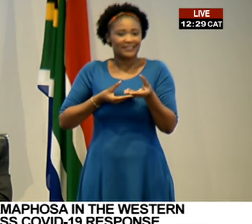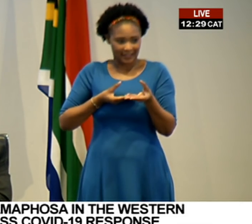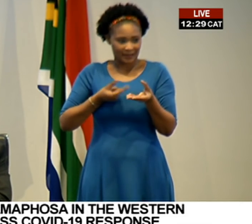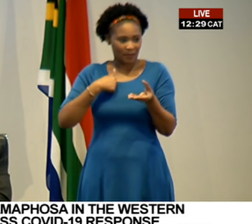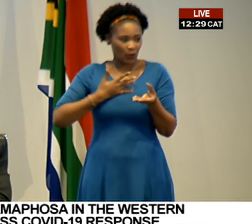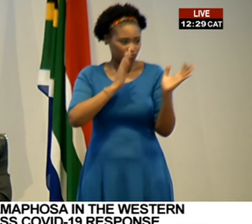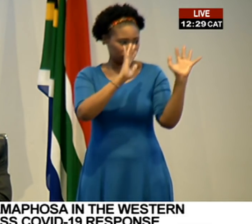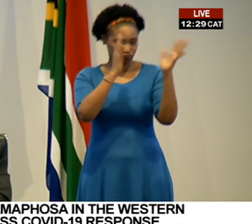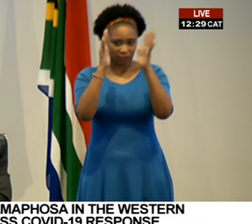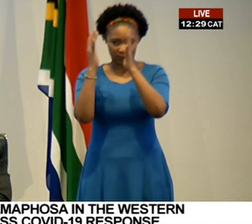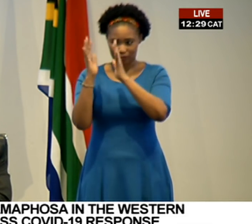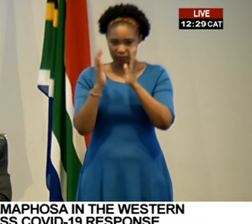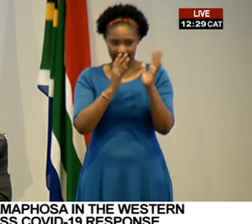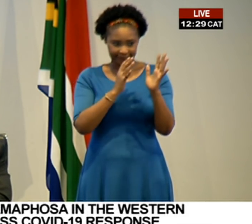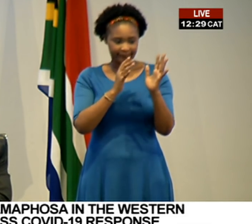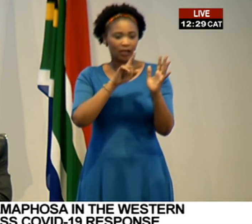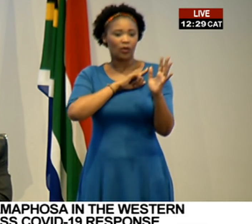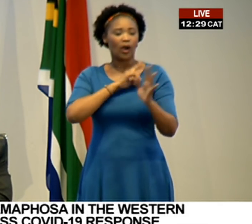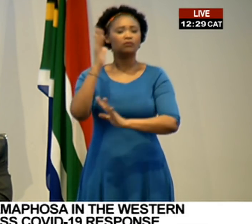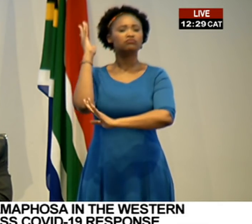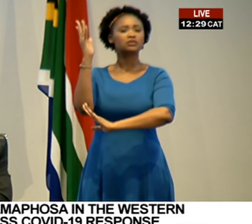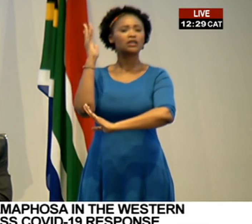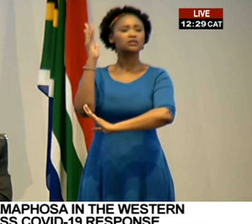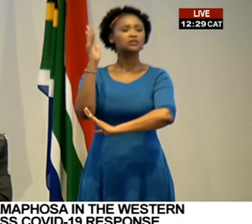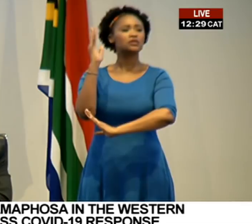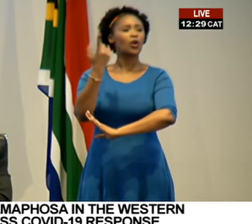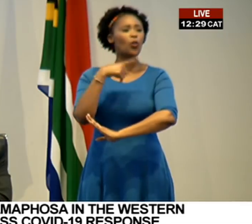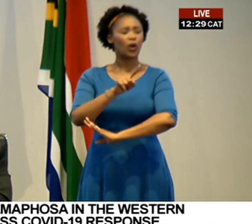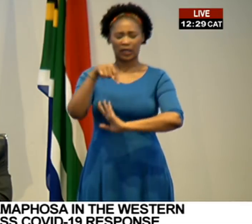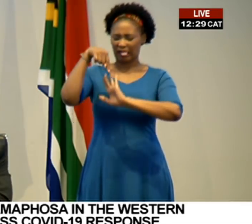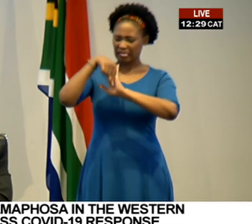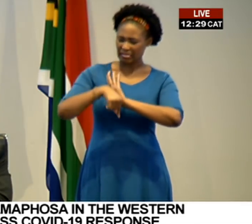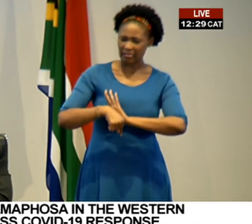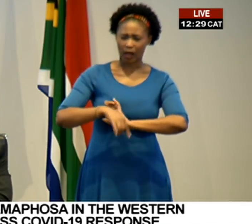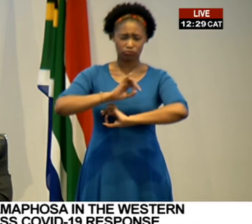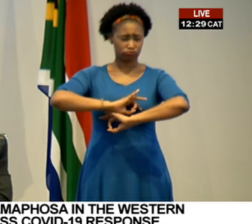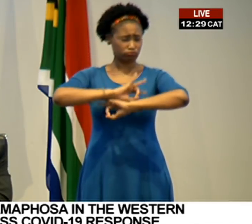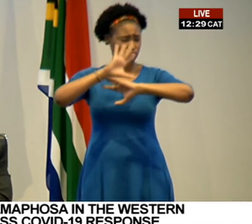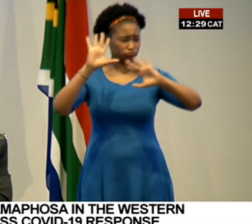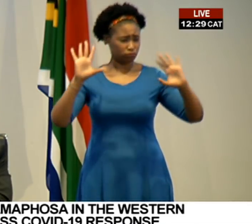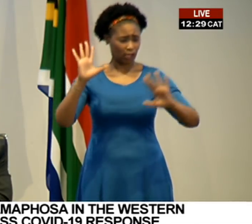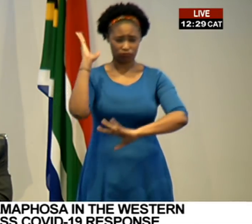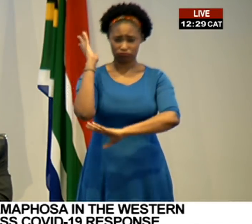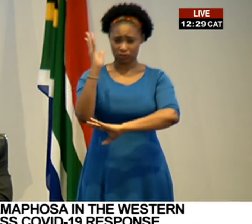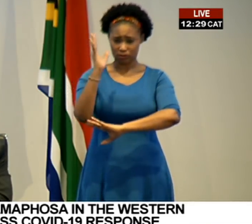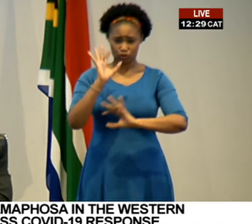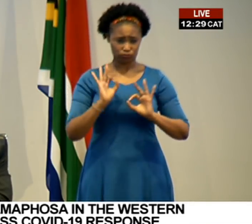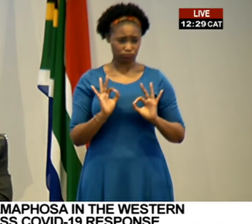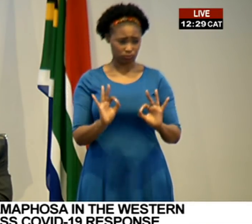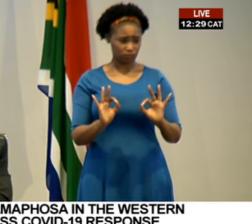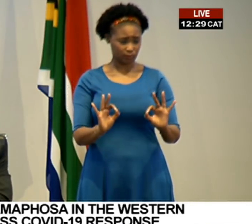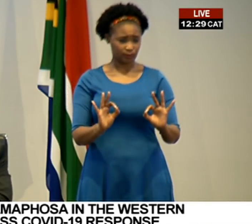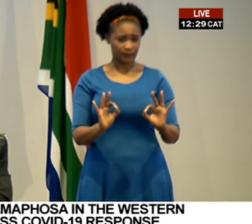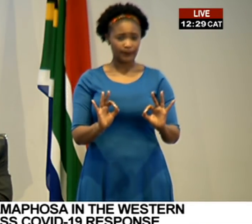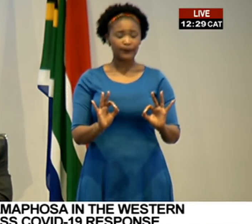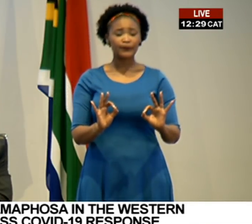you for presenting such a thorough and well-prepared presentation that